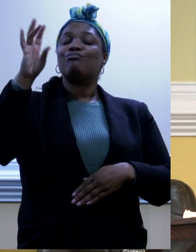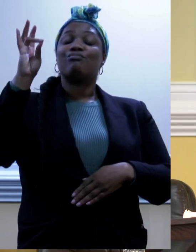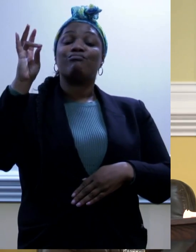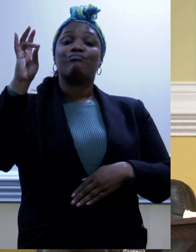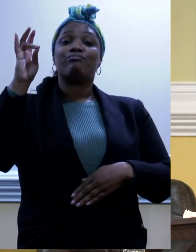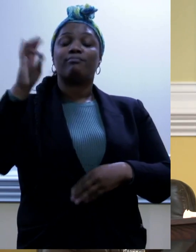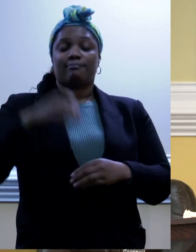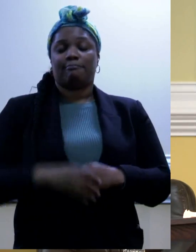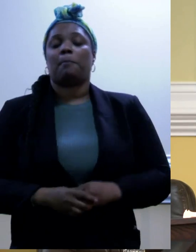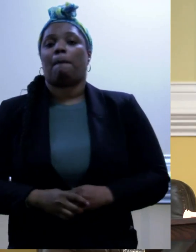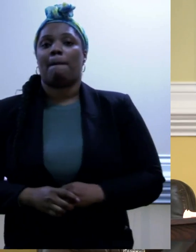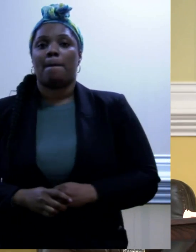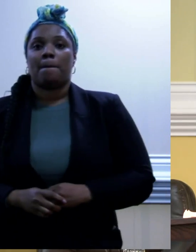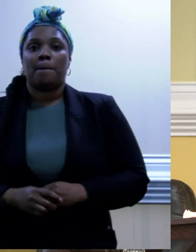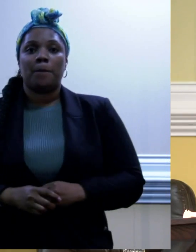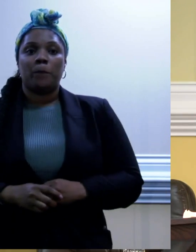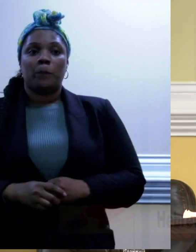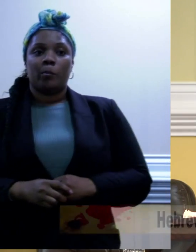Hebrews chapter 7.